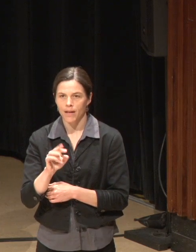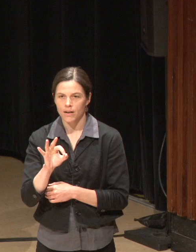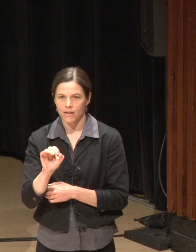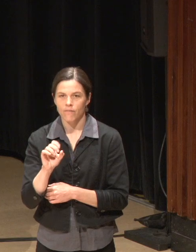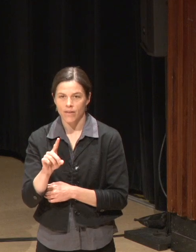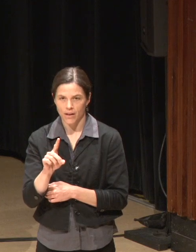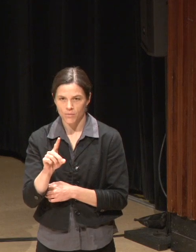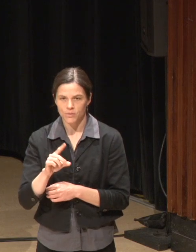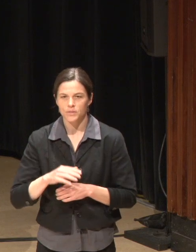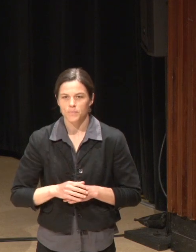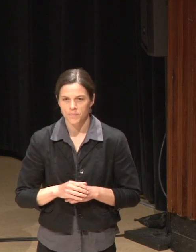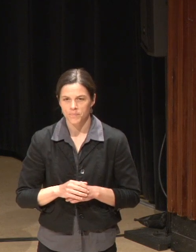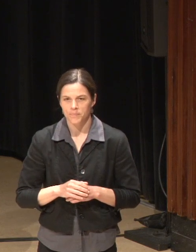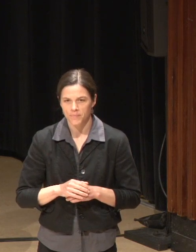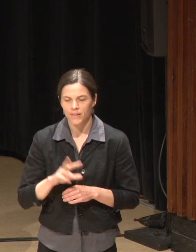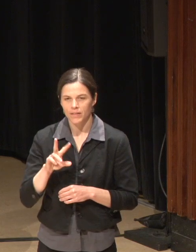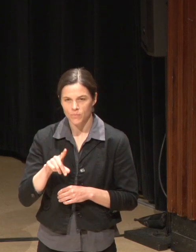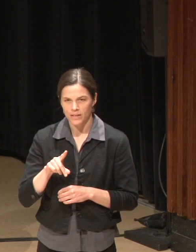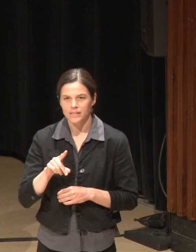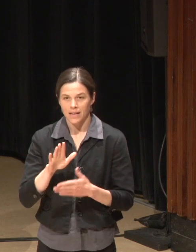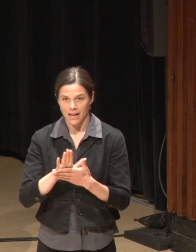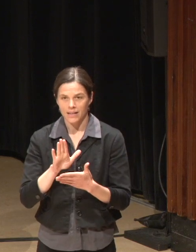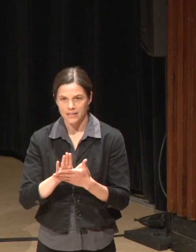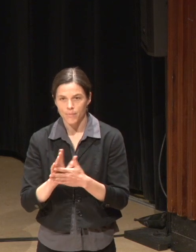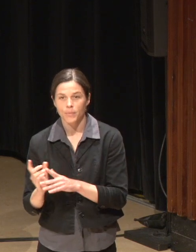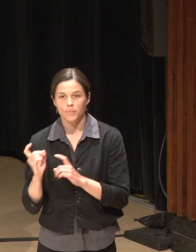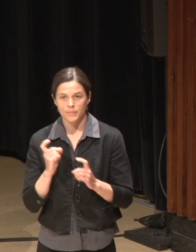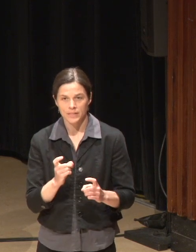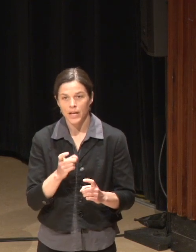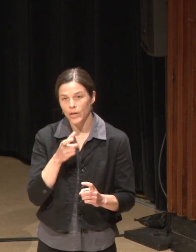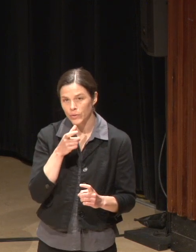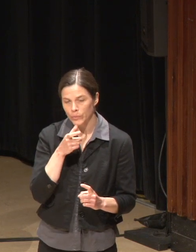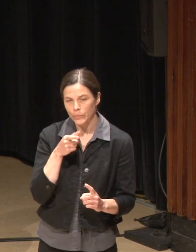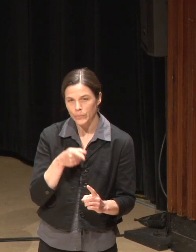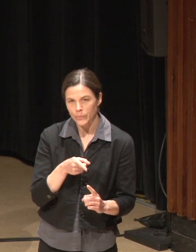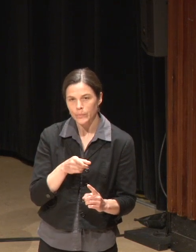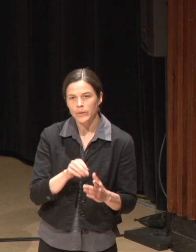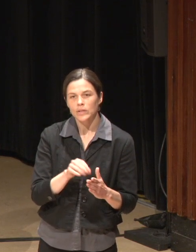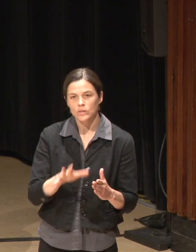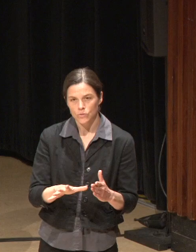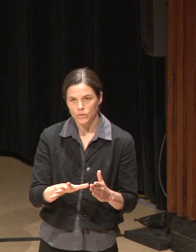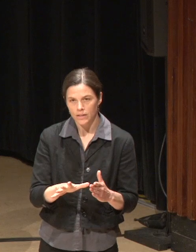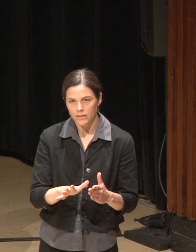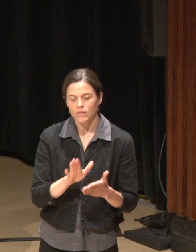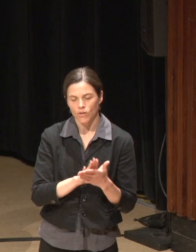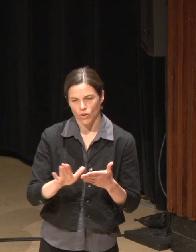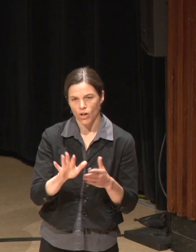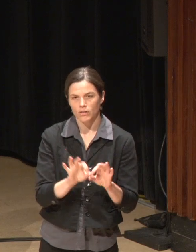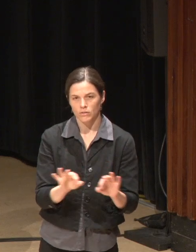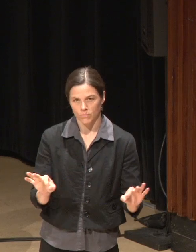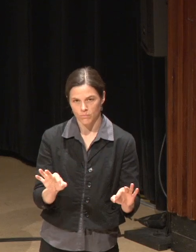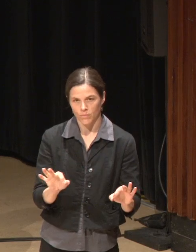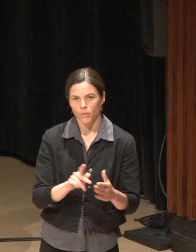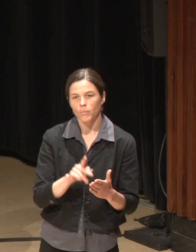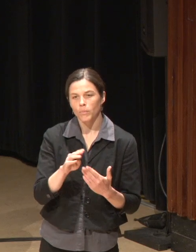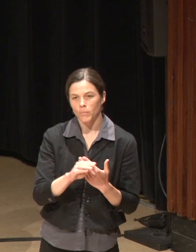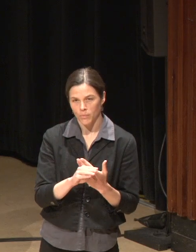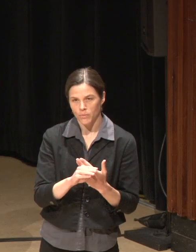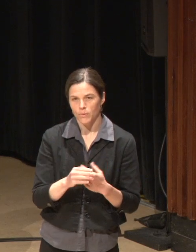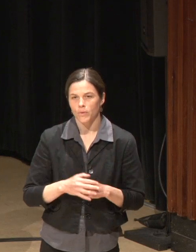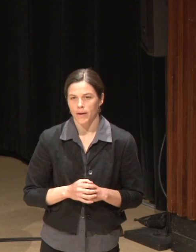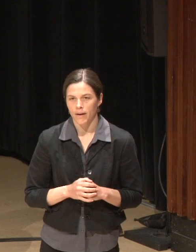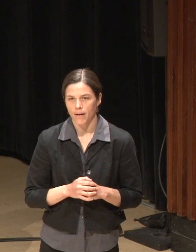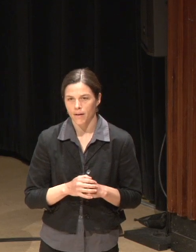the Governor General's Academic Medal is presented to a graduating student in a college diploma program who has achieved the